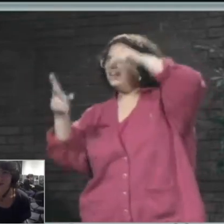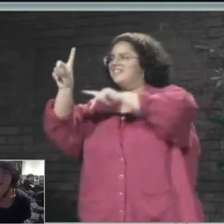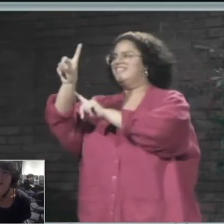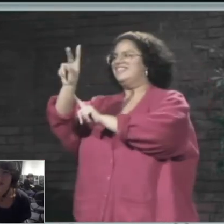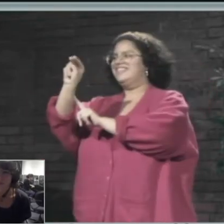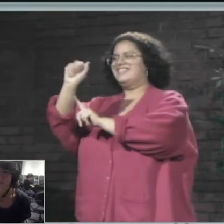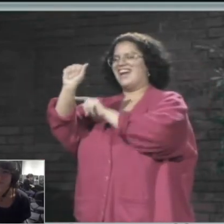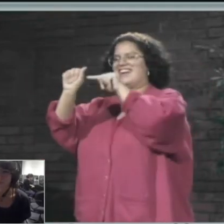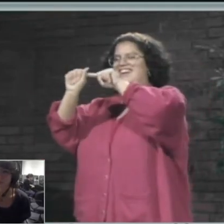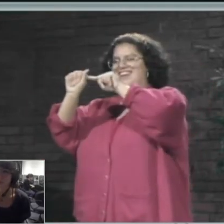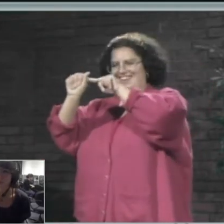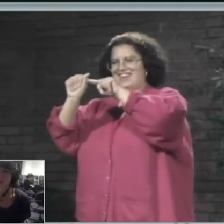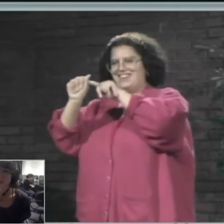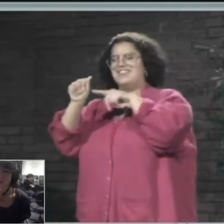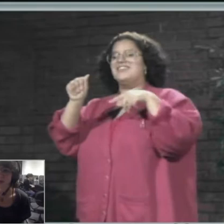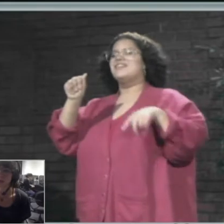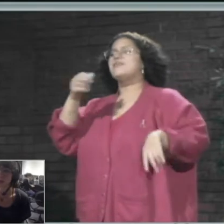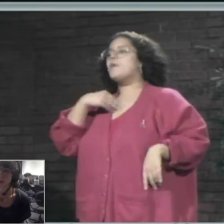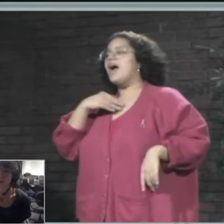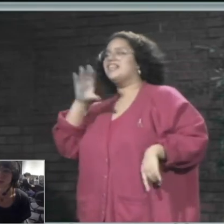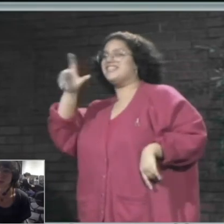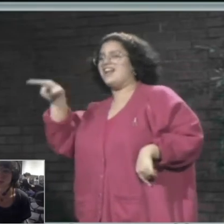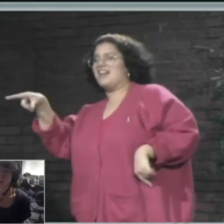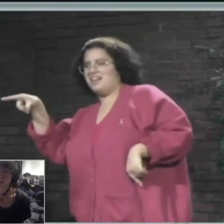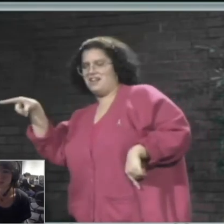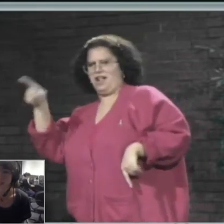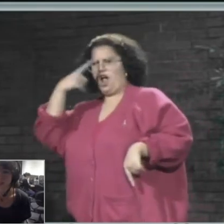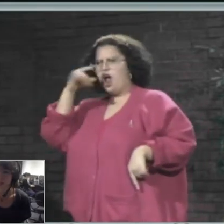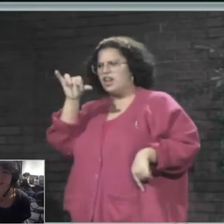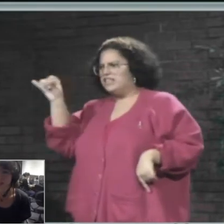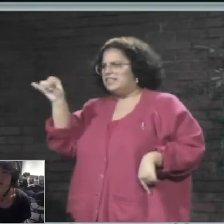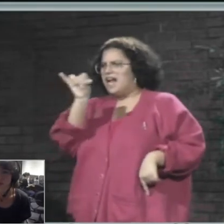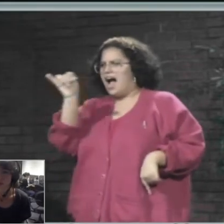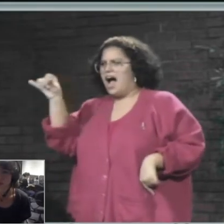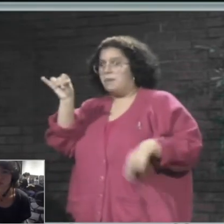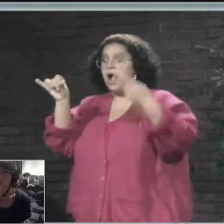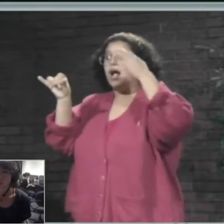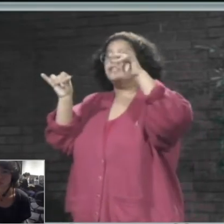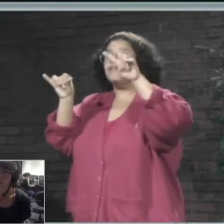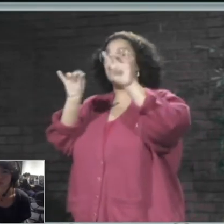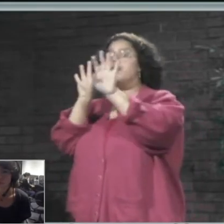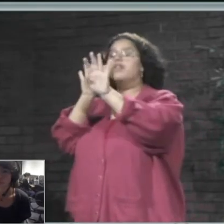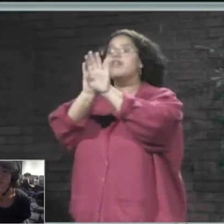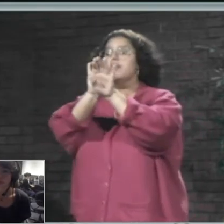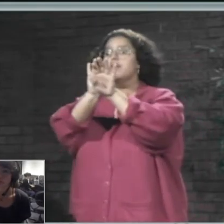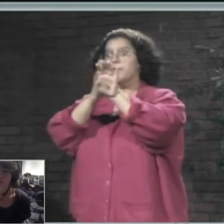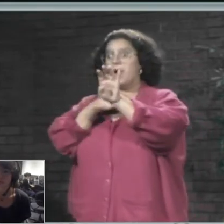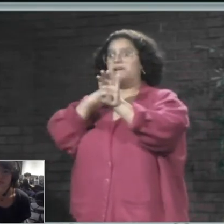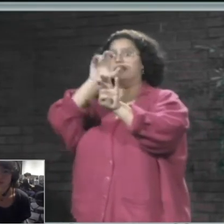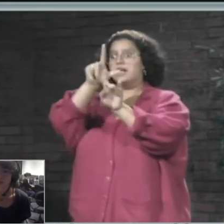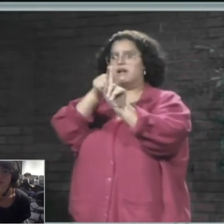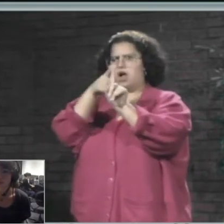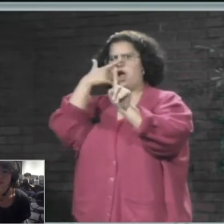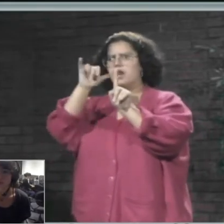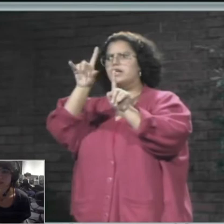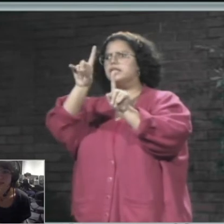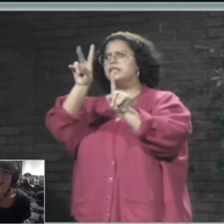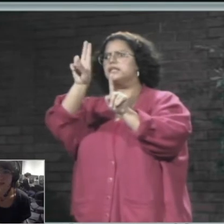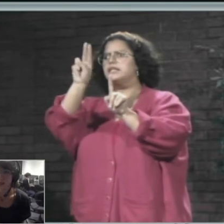works. Now, you may know the strand of DNA. Well, HIV looks the same as